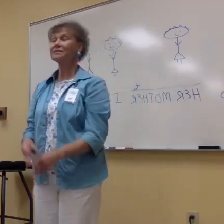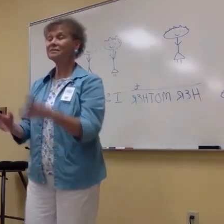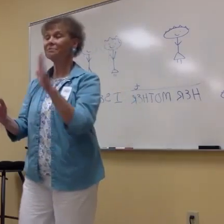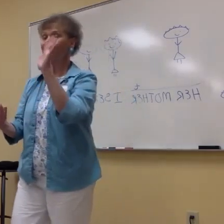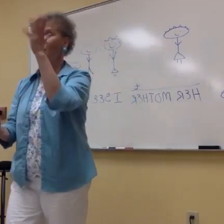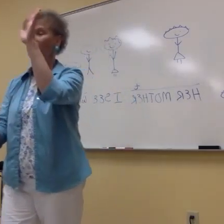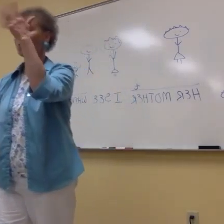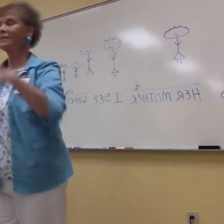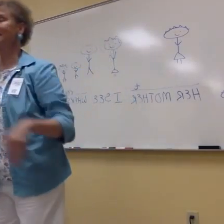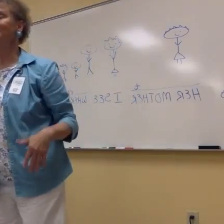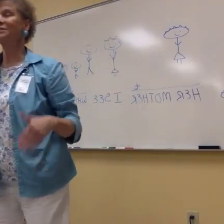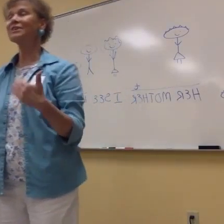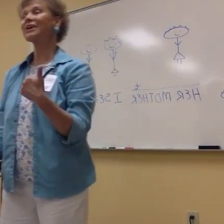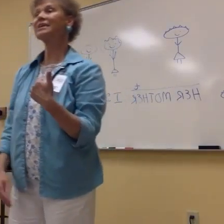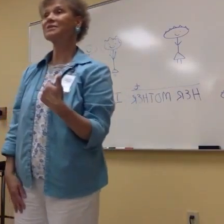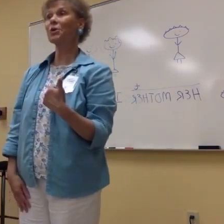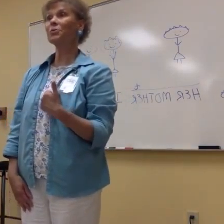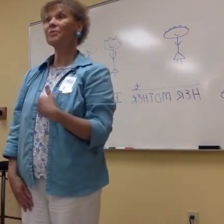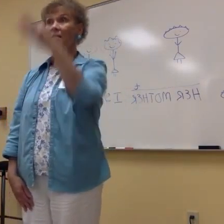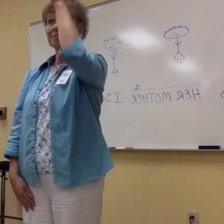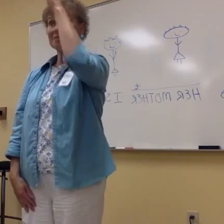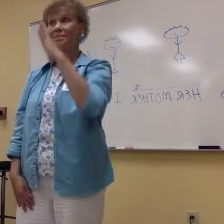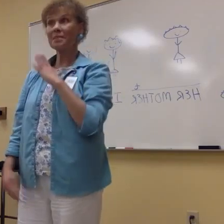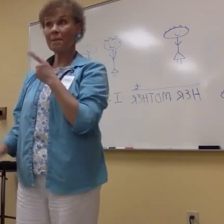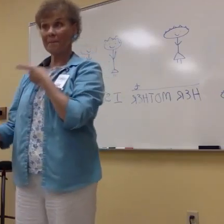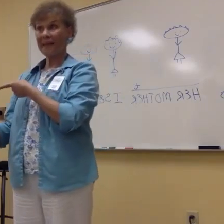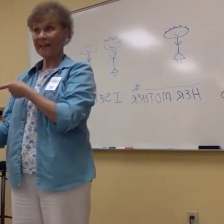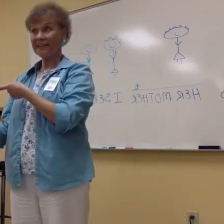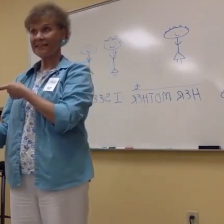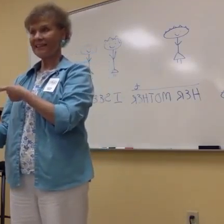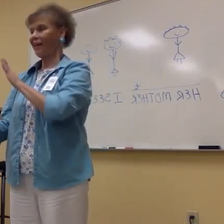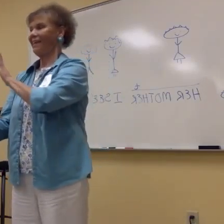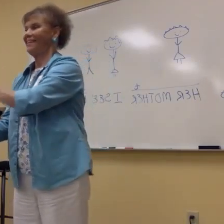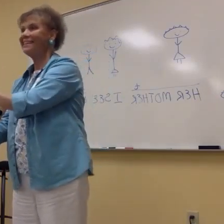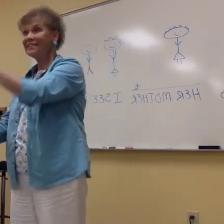What is friend? There we go. We depend on each other, right? I hang on him. Yeah.